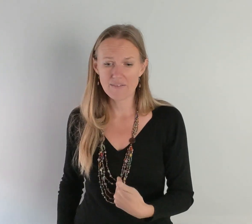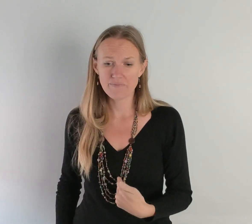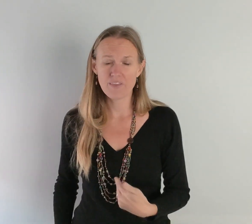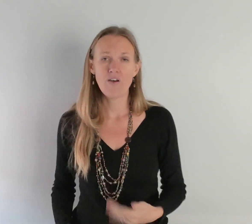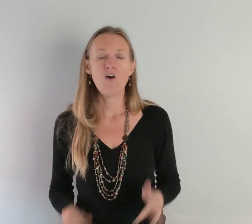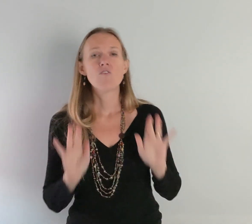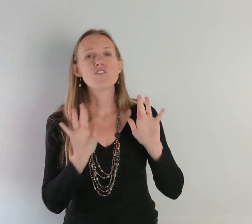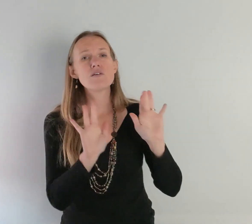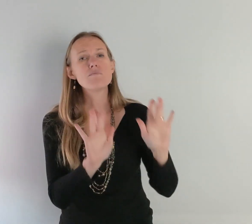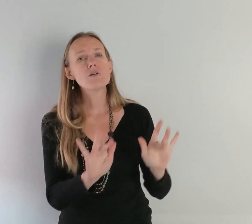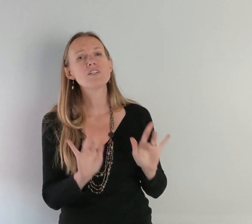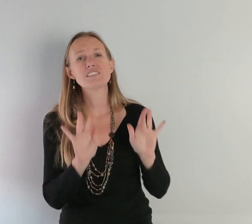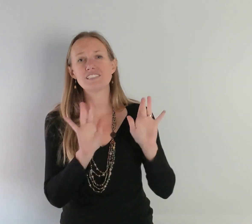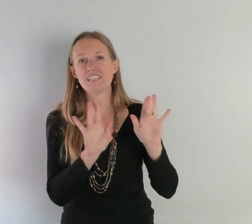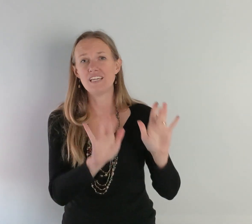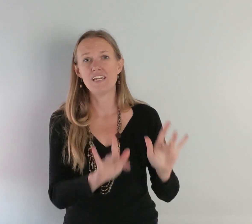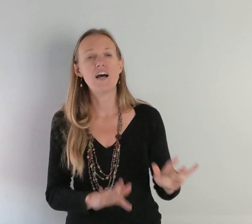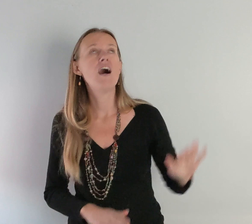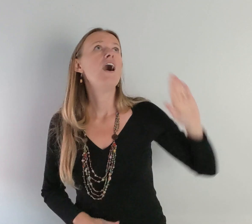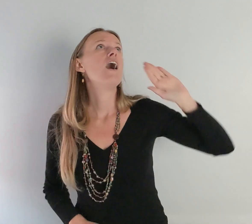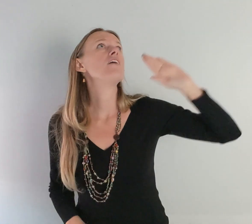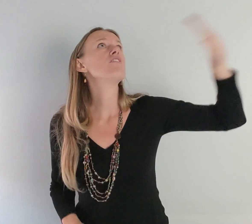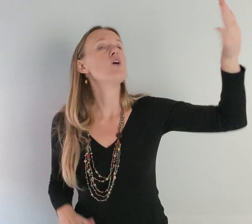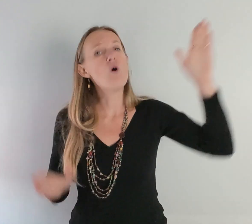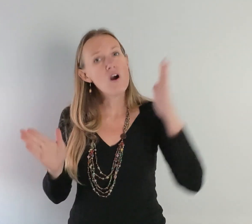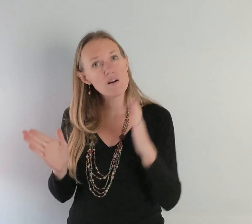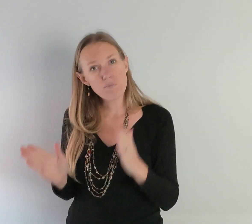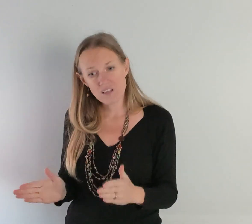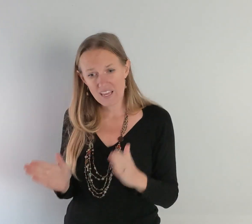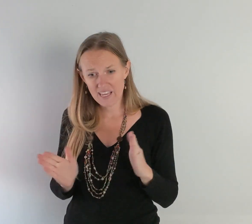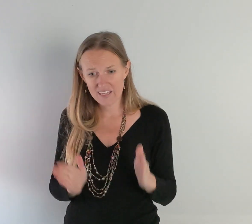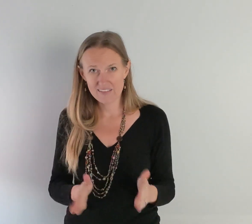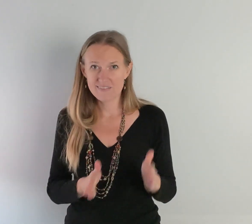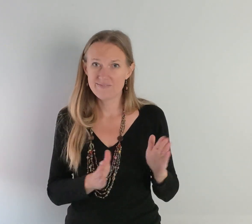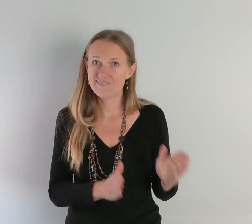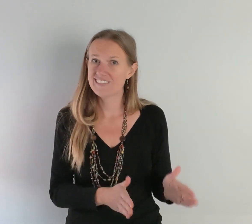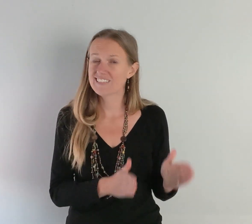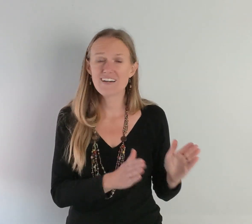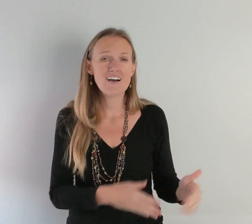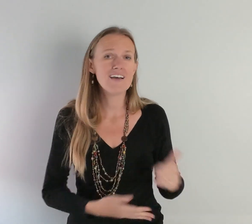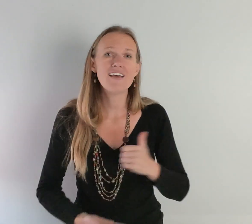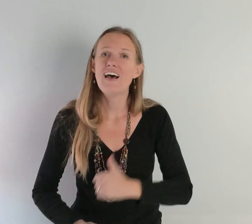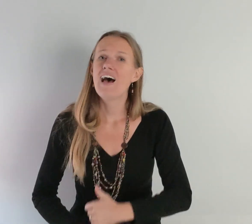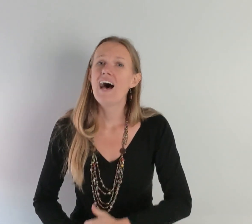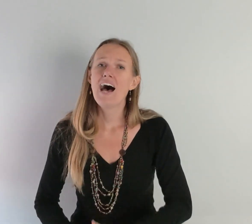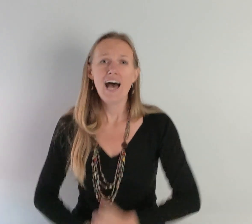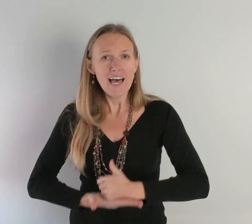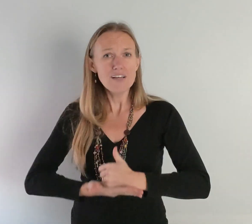am for the mercy of your plan. Just God,